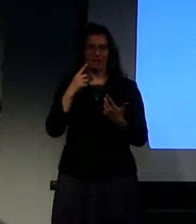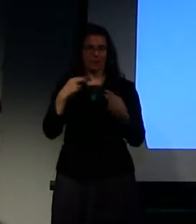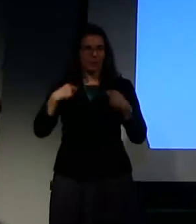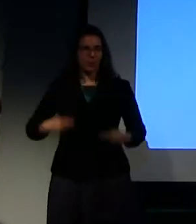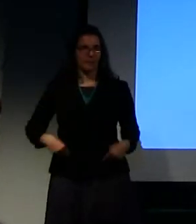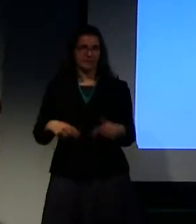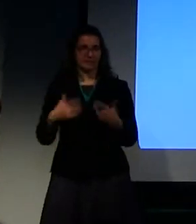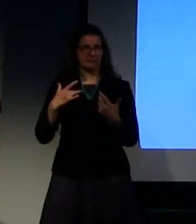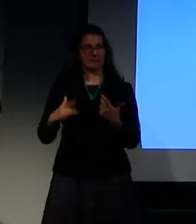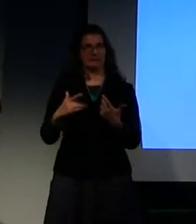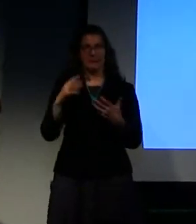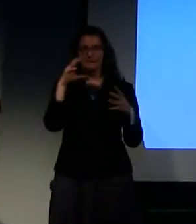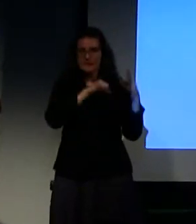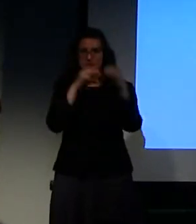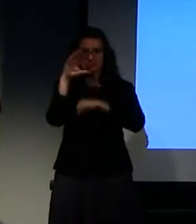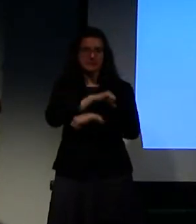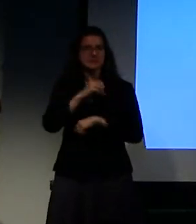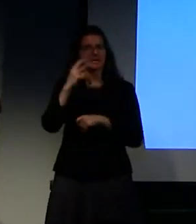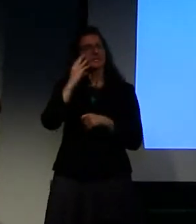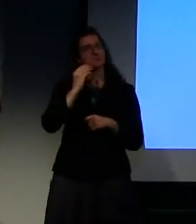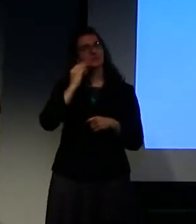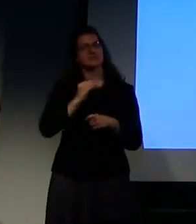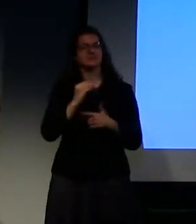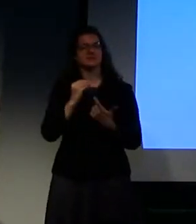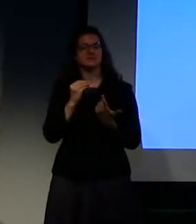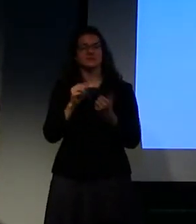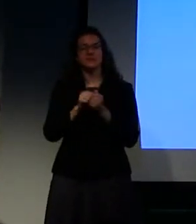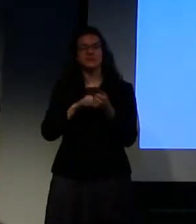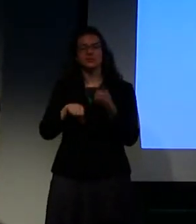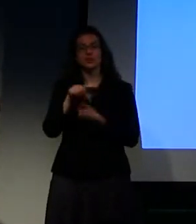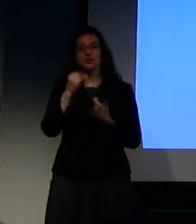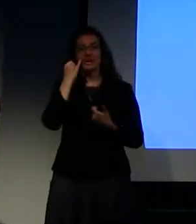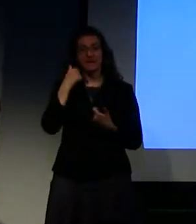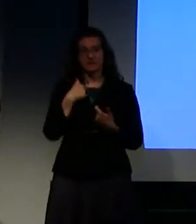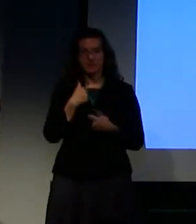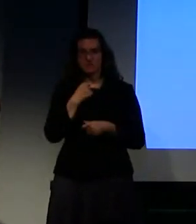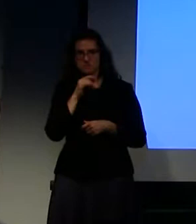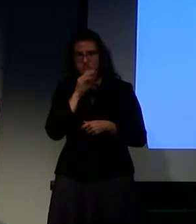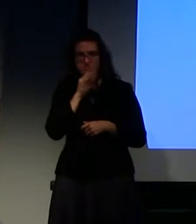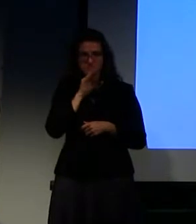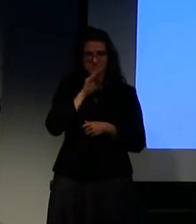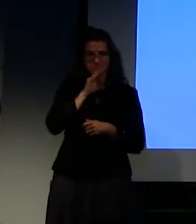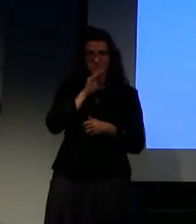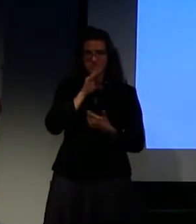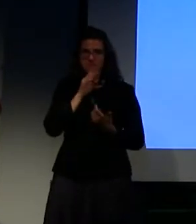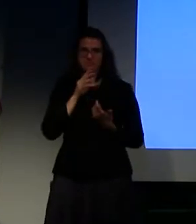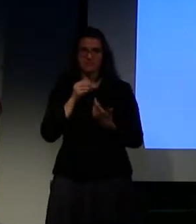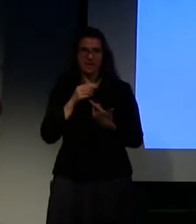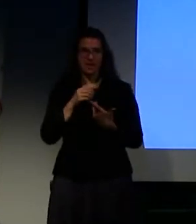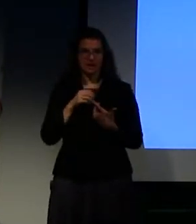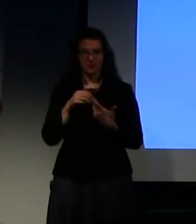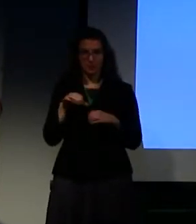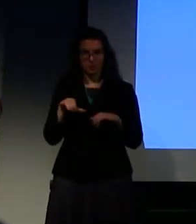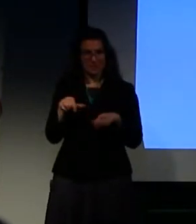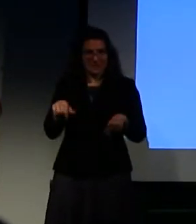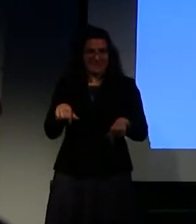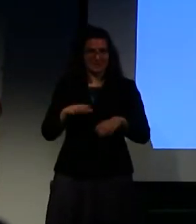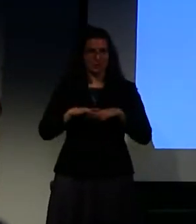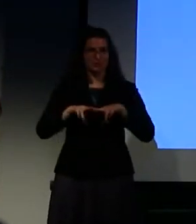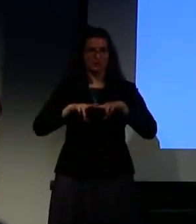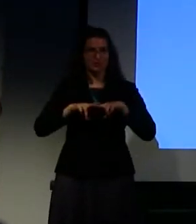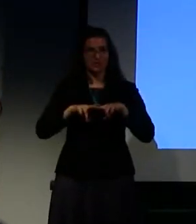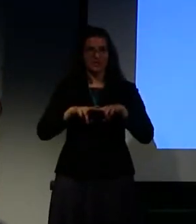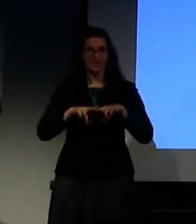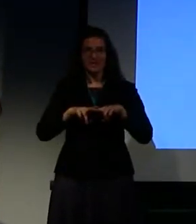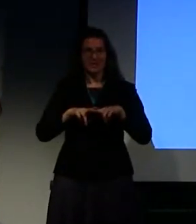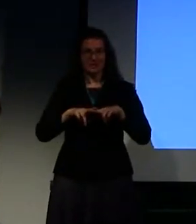like on a train. If I'm mumbling and I'm doing this thing on the train, you're probably going to go to a different train car. You're going to sit on the other end of the